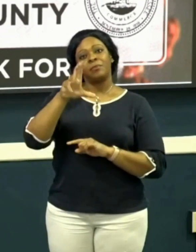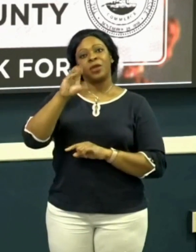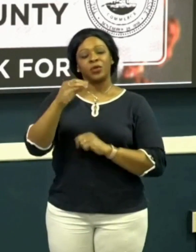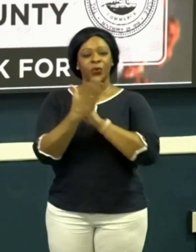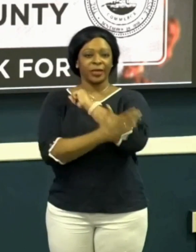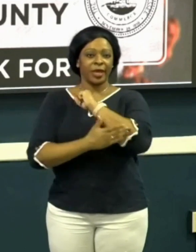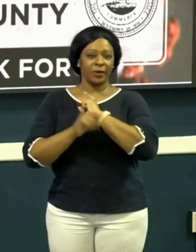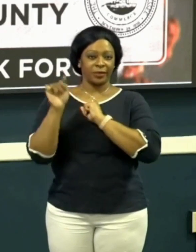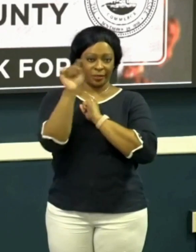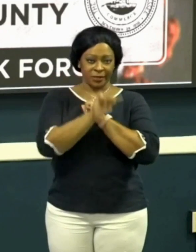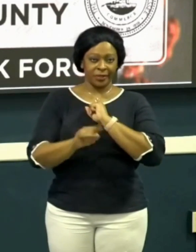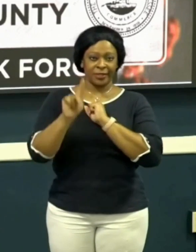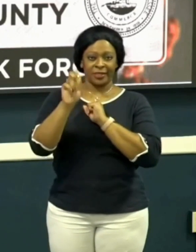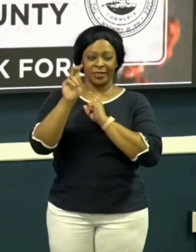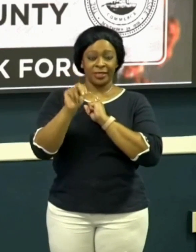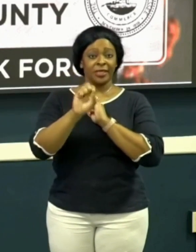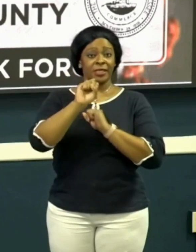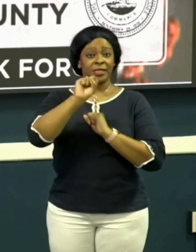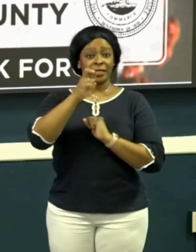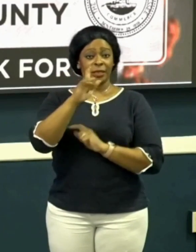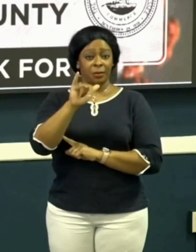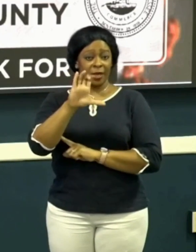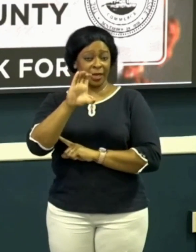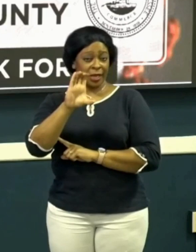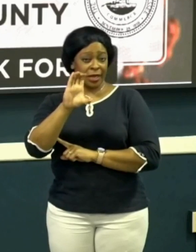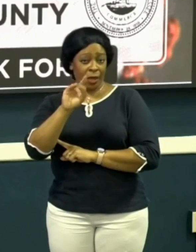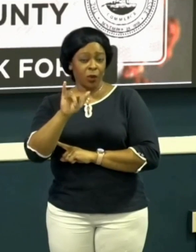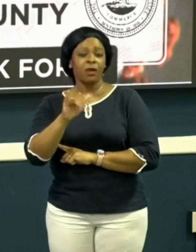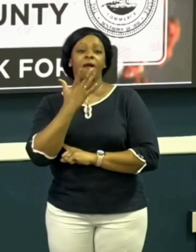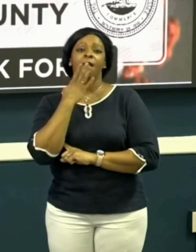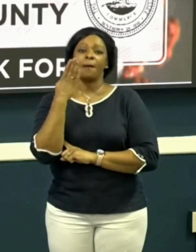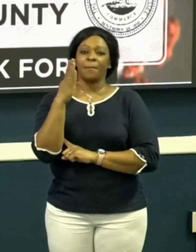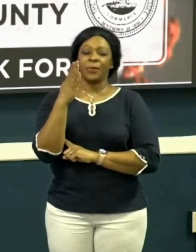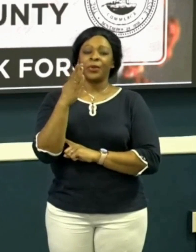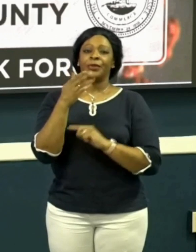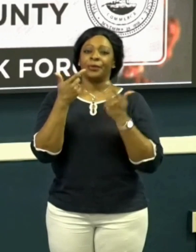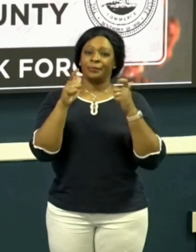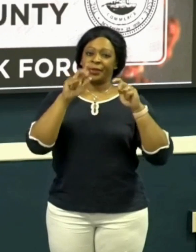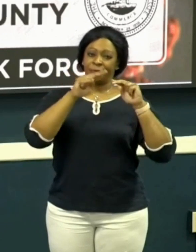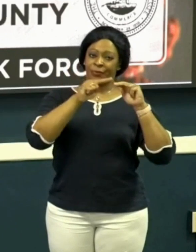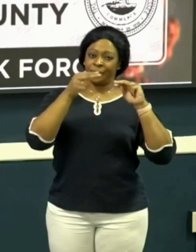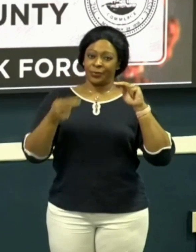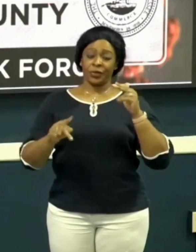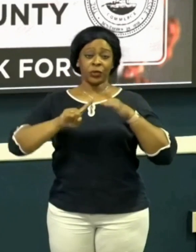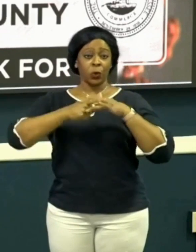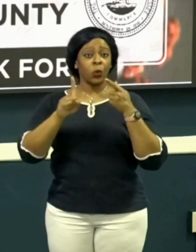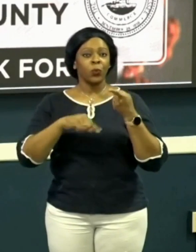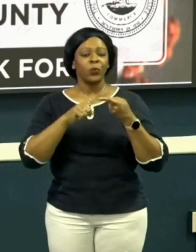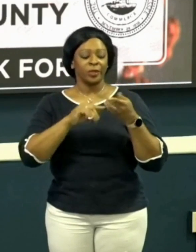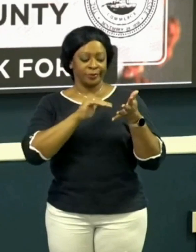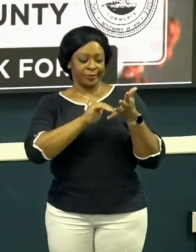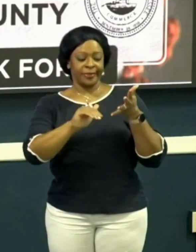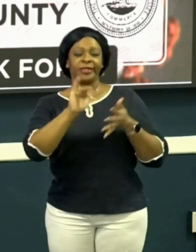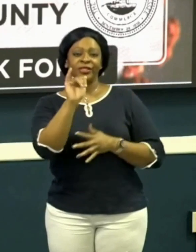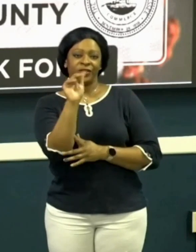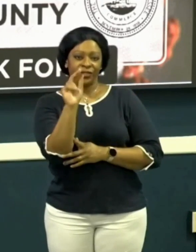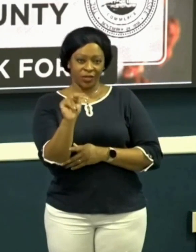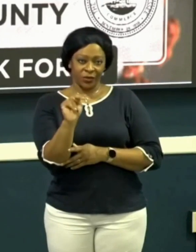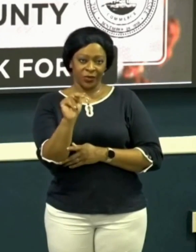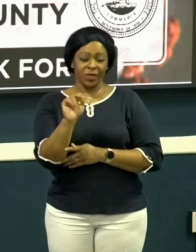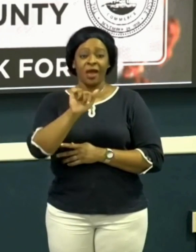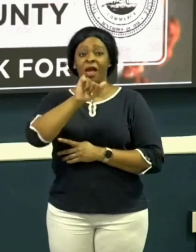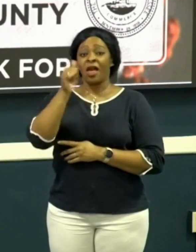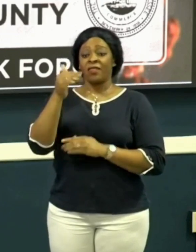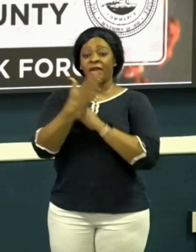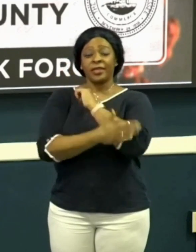Tennessee. Shelby County, shown in blue, shows a significant decrease beginning in mid-January. The other metro counties